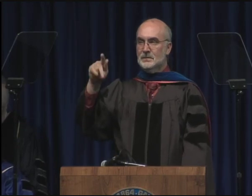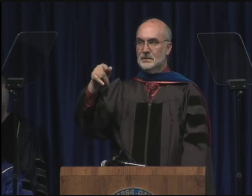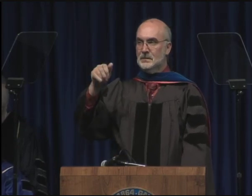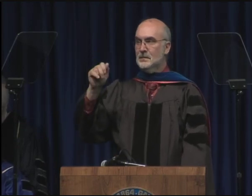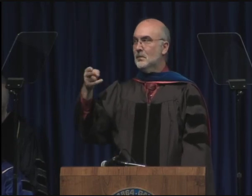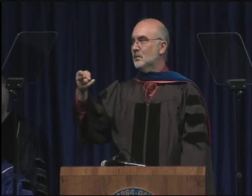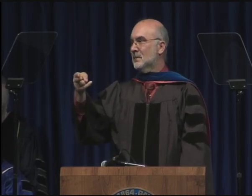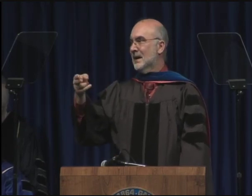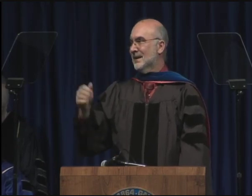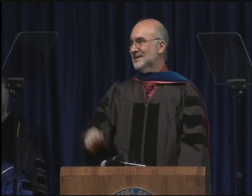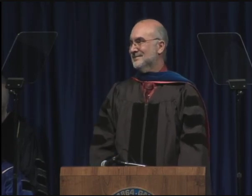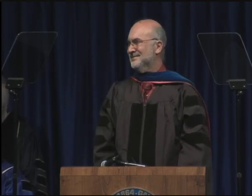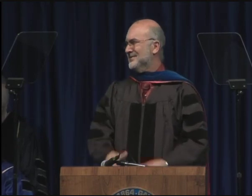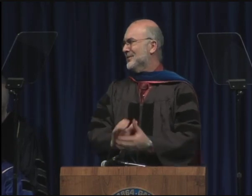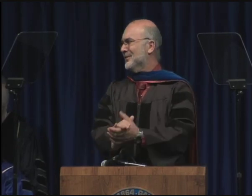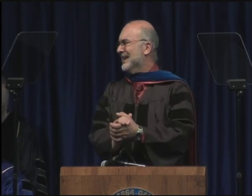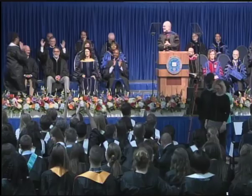Lucy Upa.